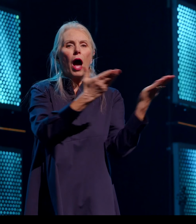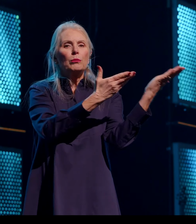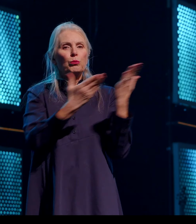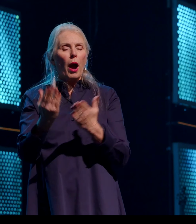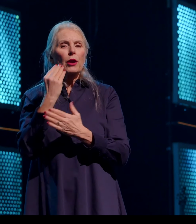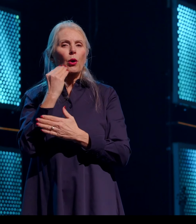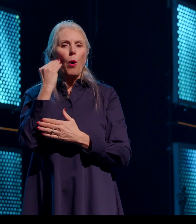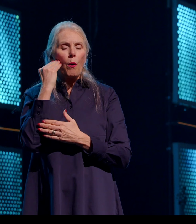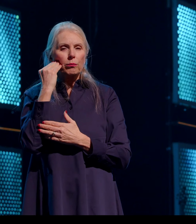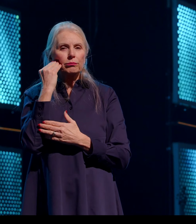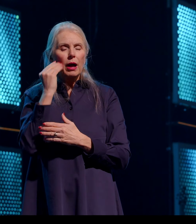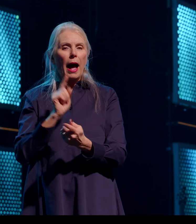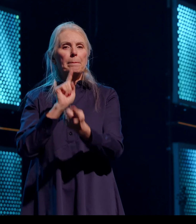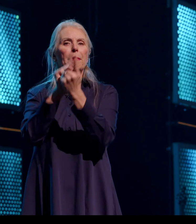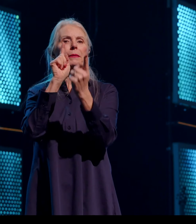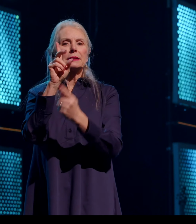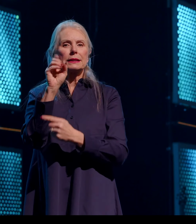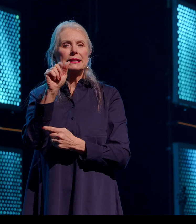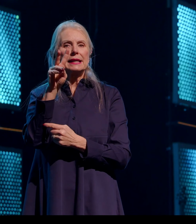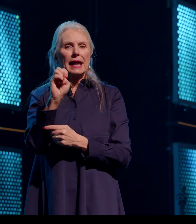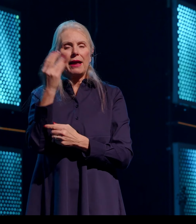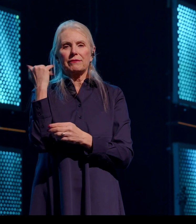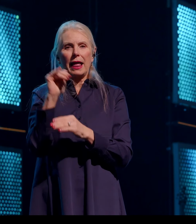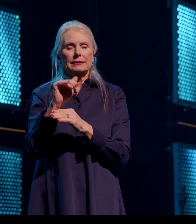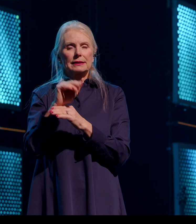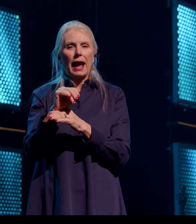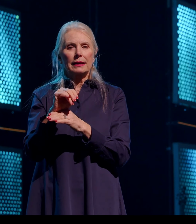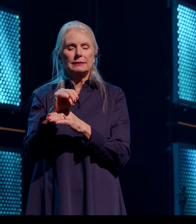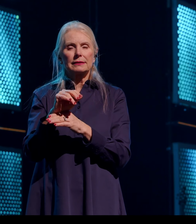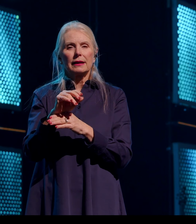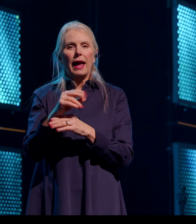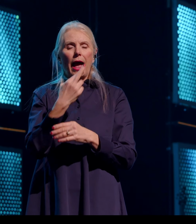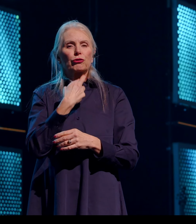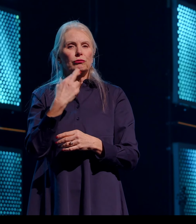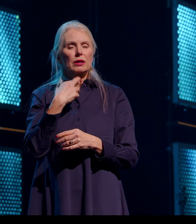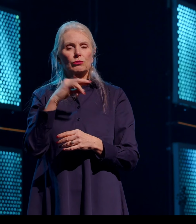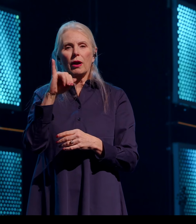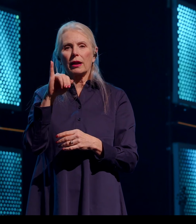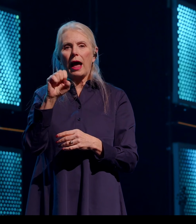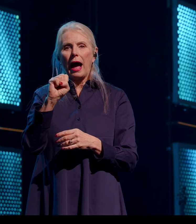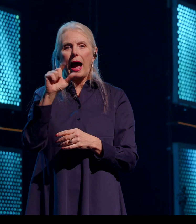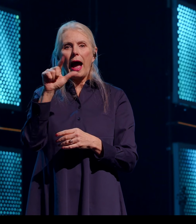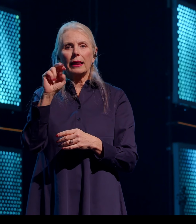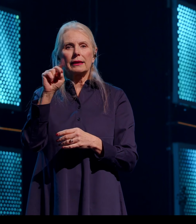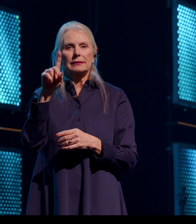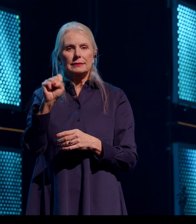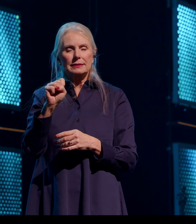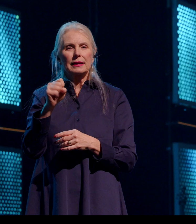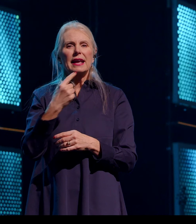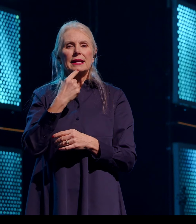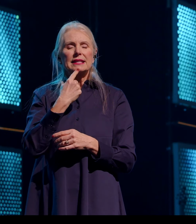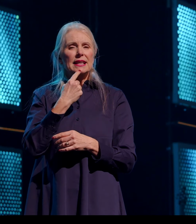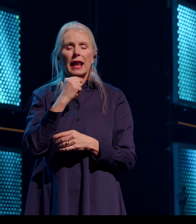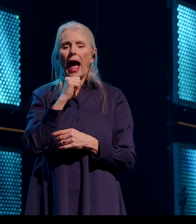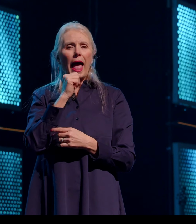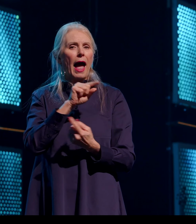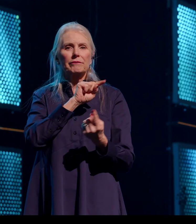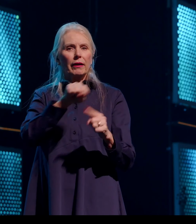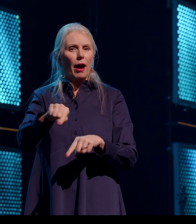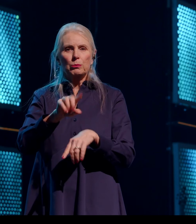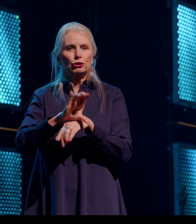different. Bumped into Dave last night at Islands, and a family from our church was taking you out. And he said, Daniel, I haven't been in church in